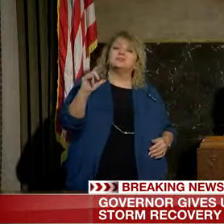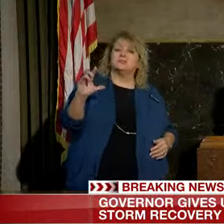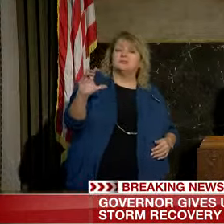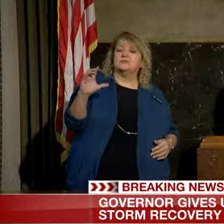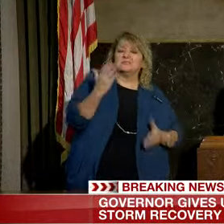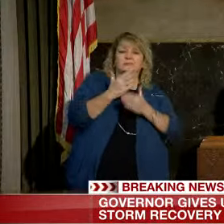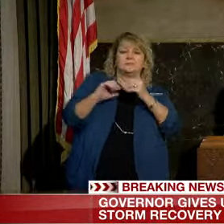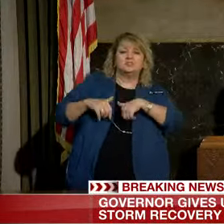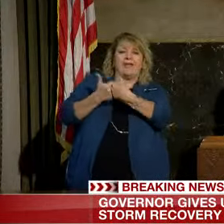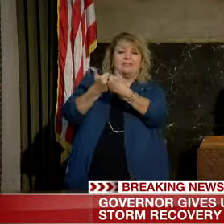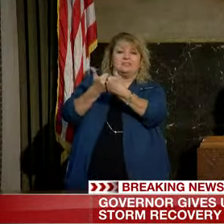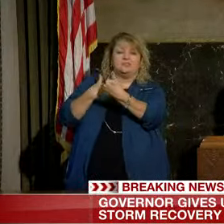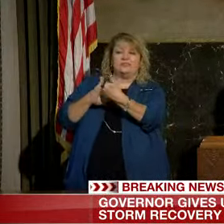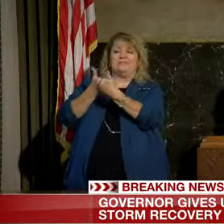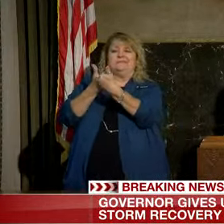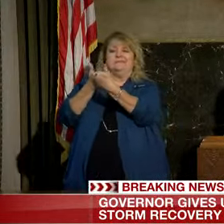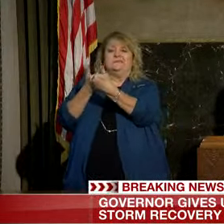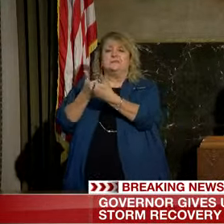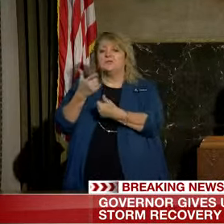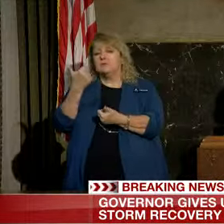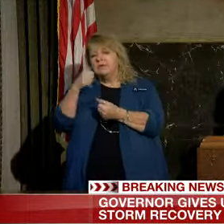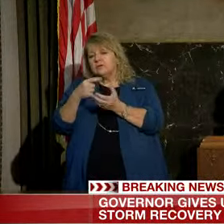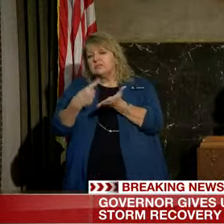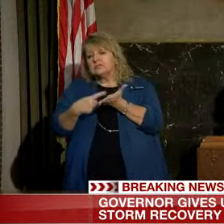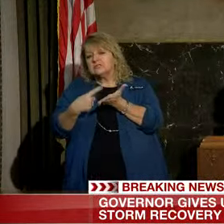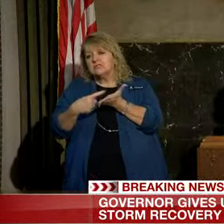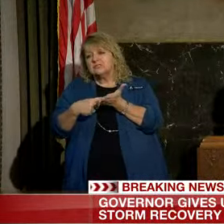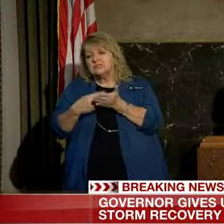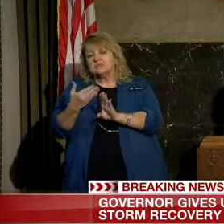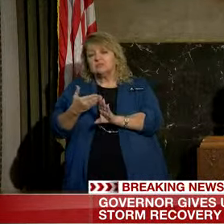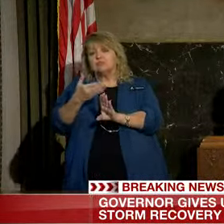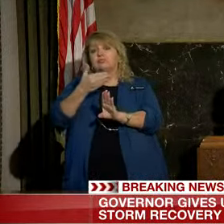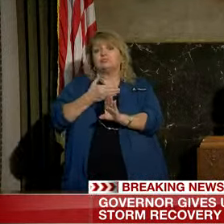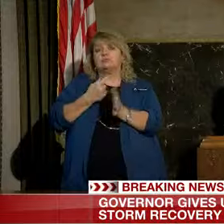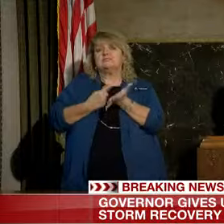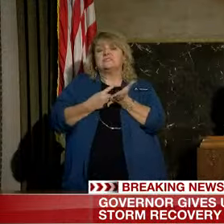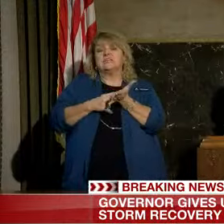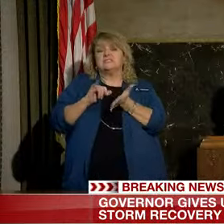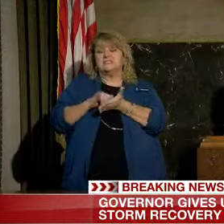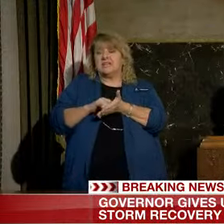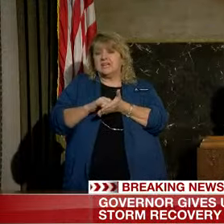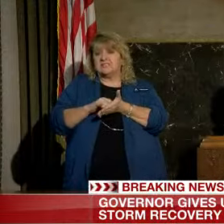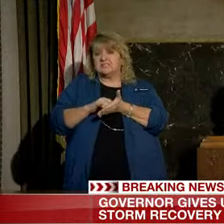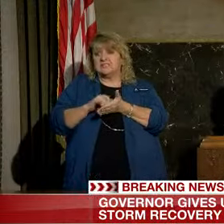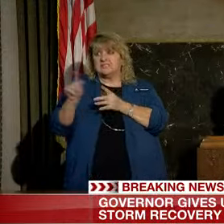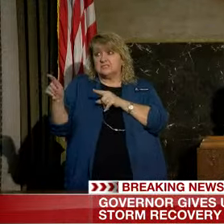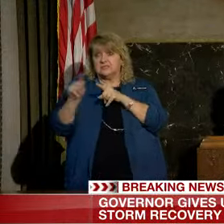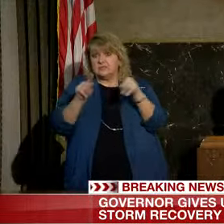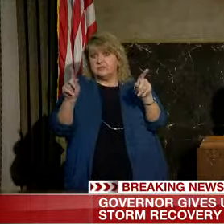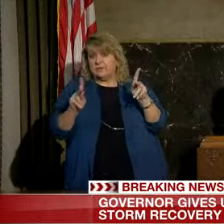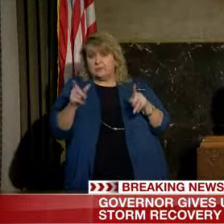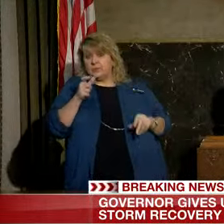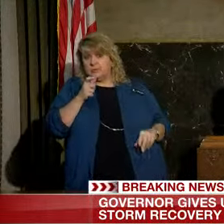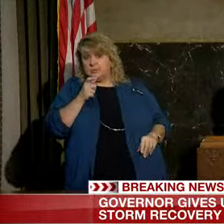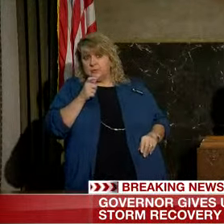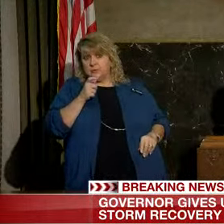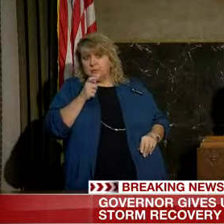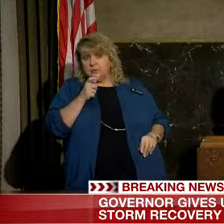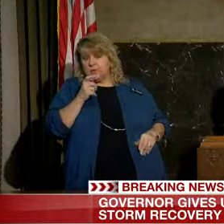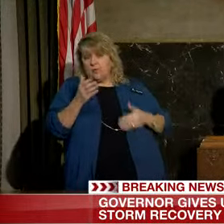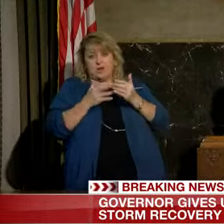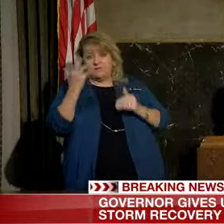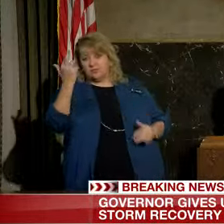you will recall, the discussion we had was preliminary in nature, and it indicated that individuals who, for whatever